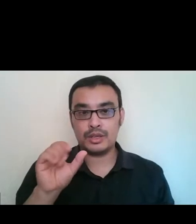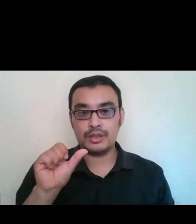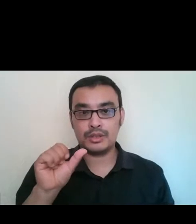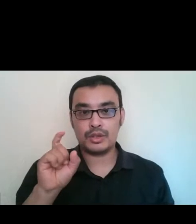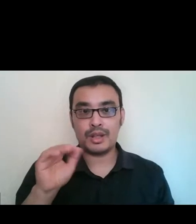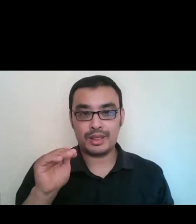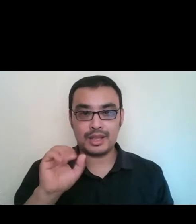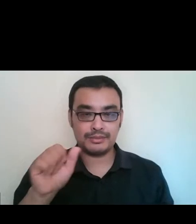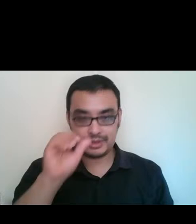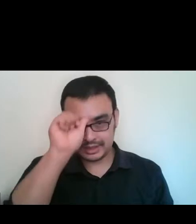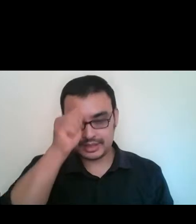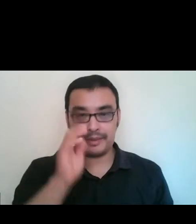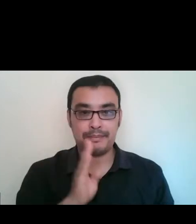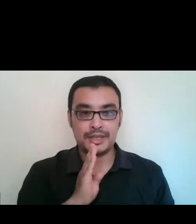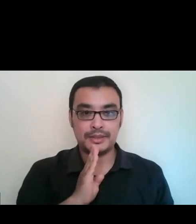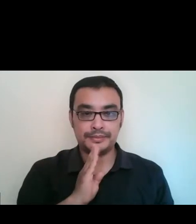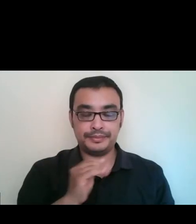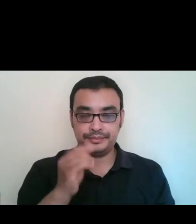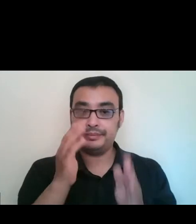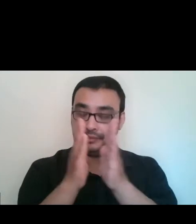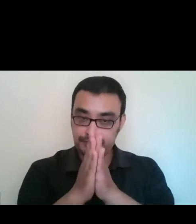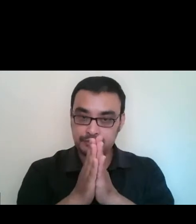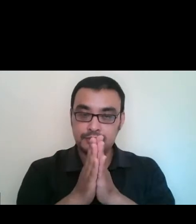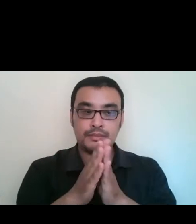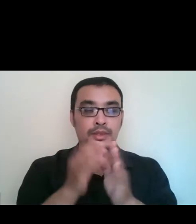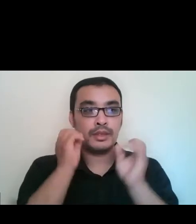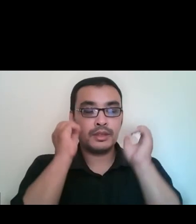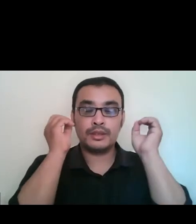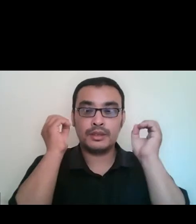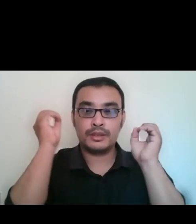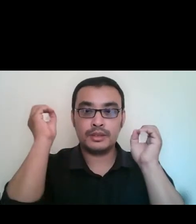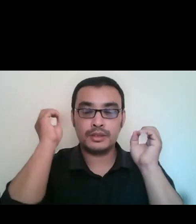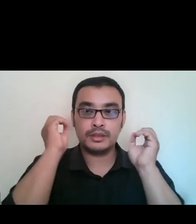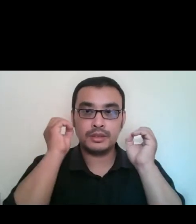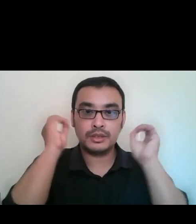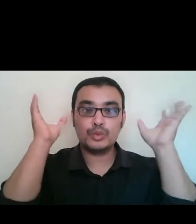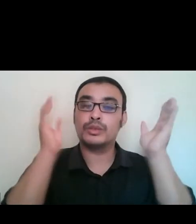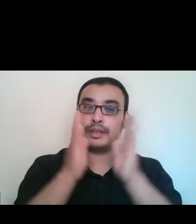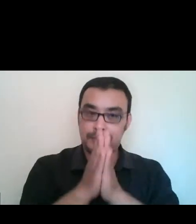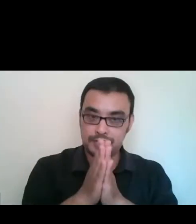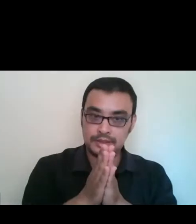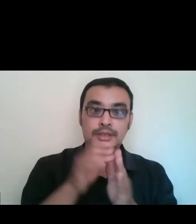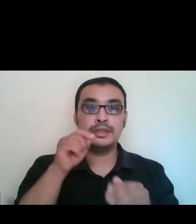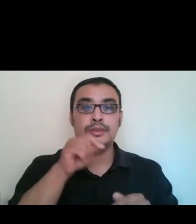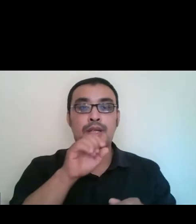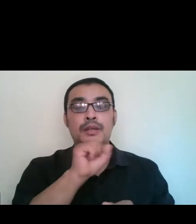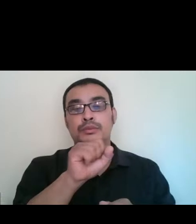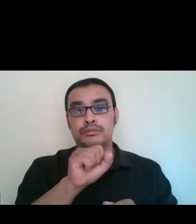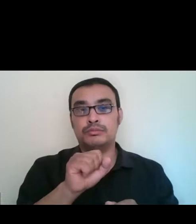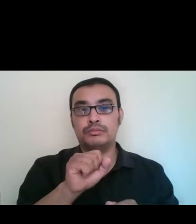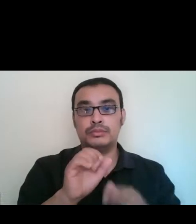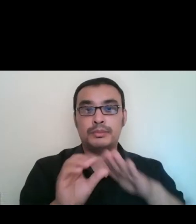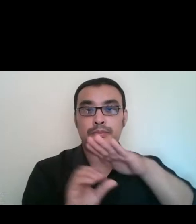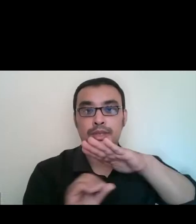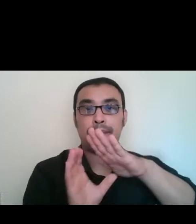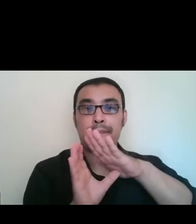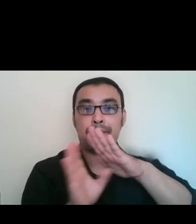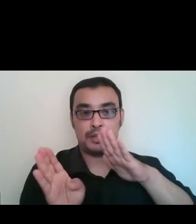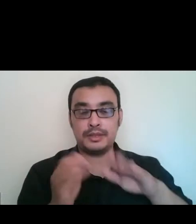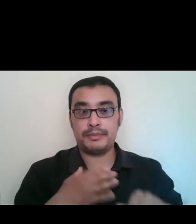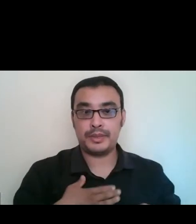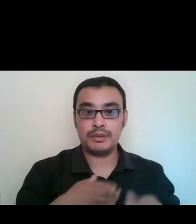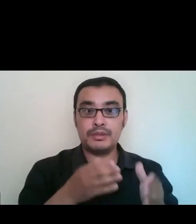afternoon. Today, I am speaking here on behalf of Ekta Parishad. At my